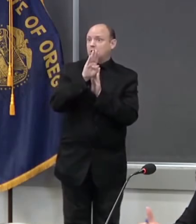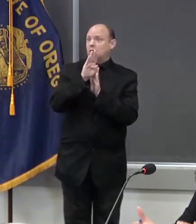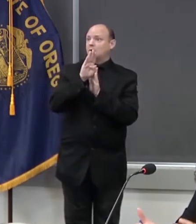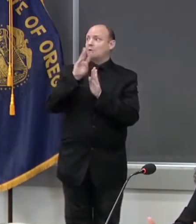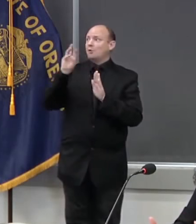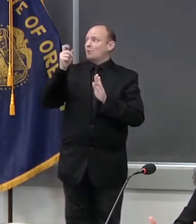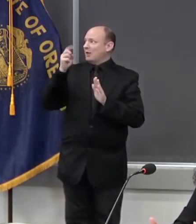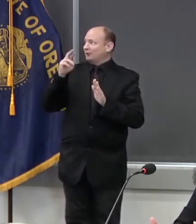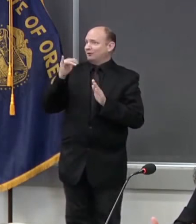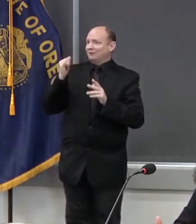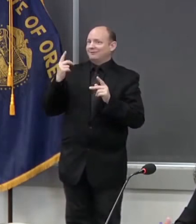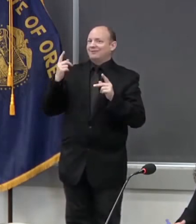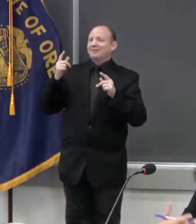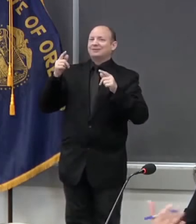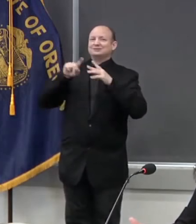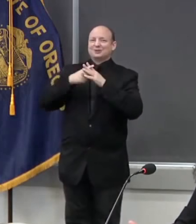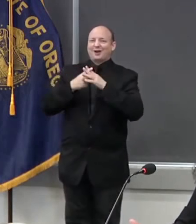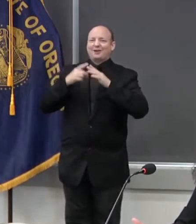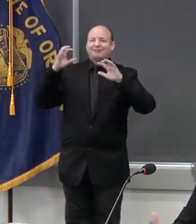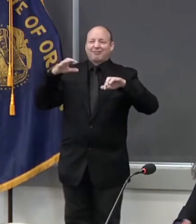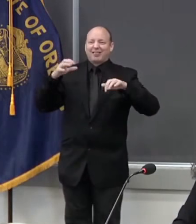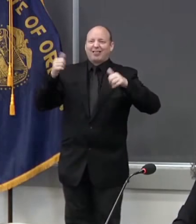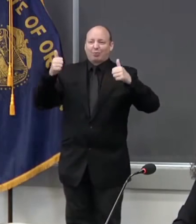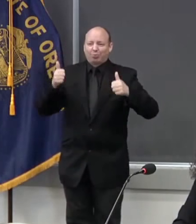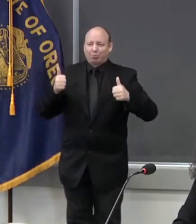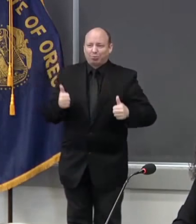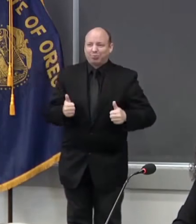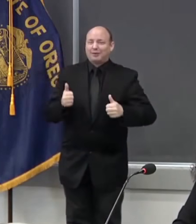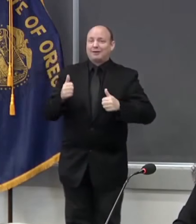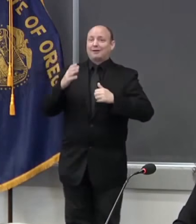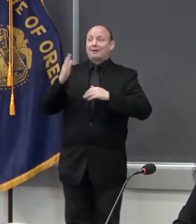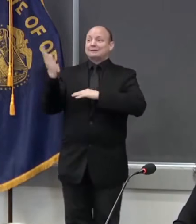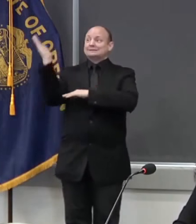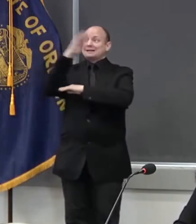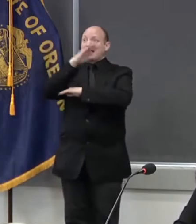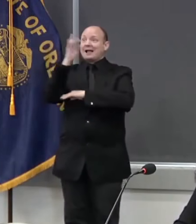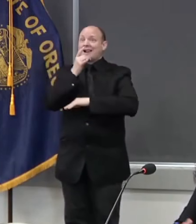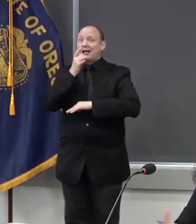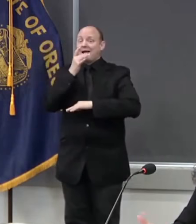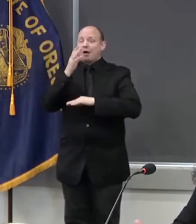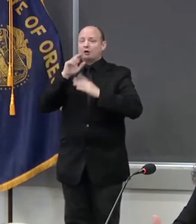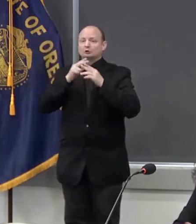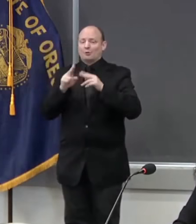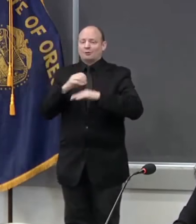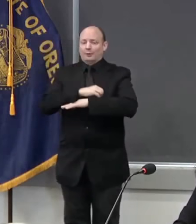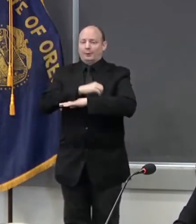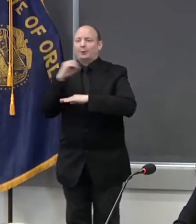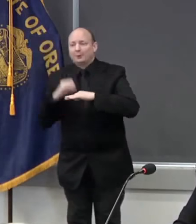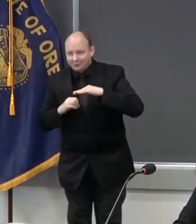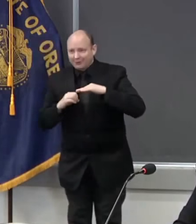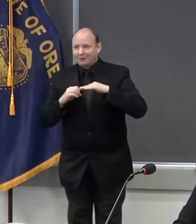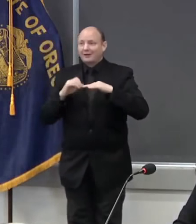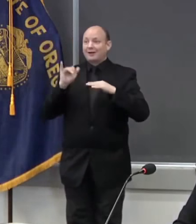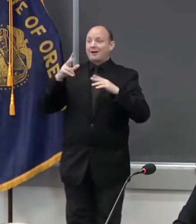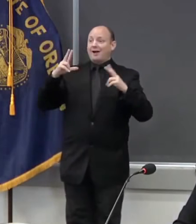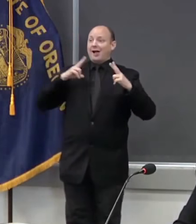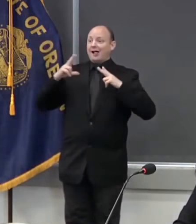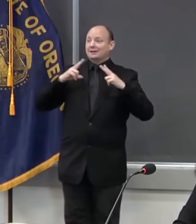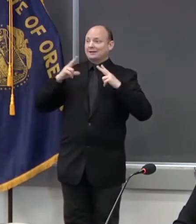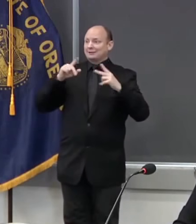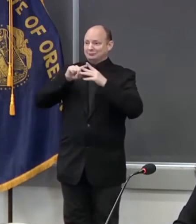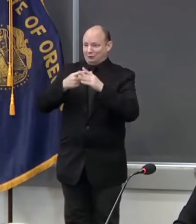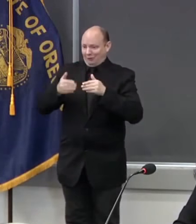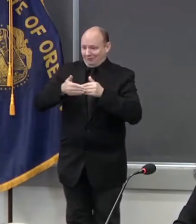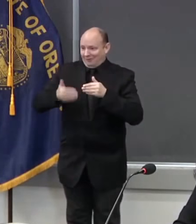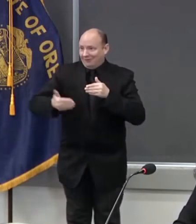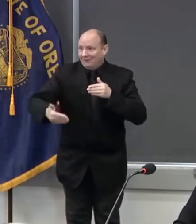worsens, as the days get shorter, as more people are indoors and we're observing holiday seasons, we are all